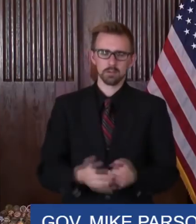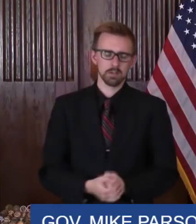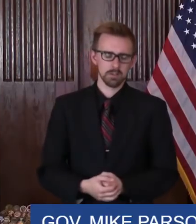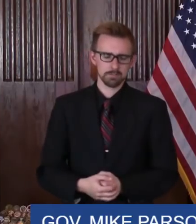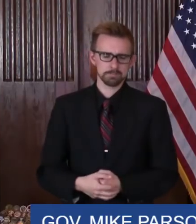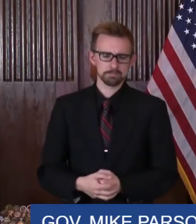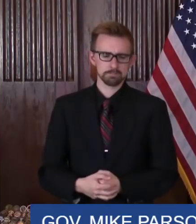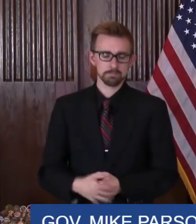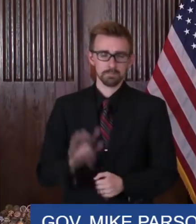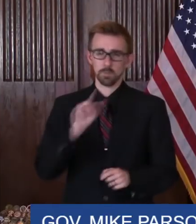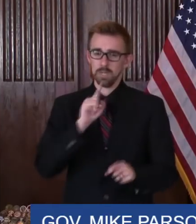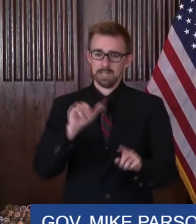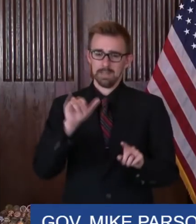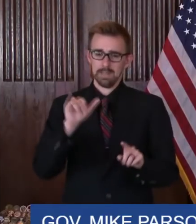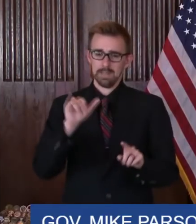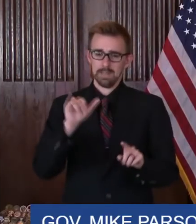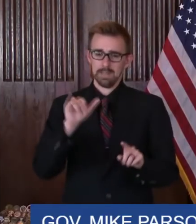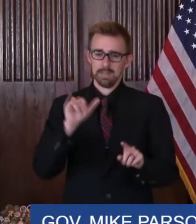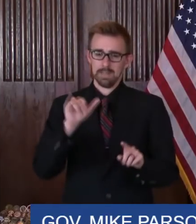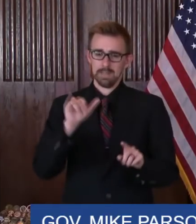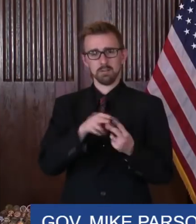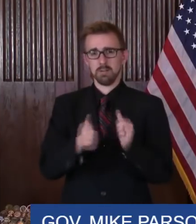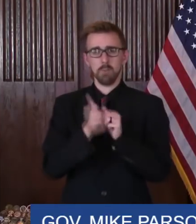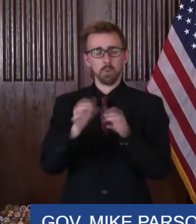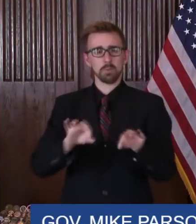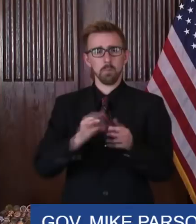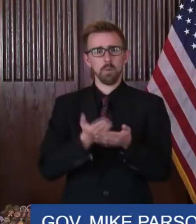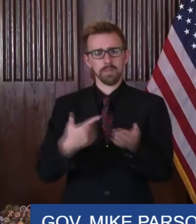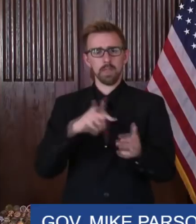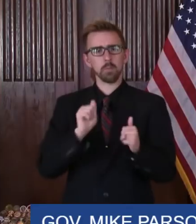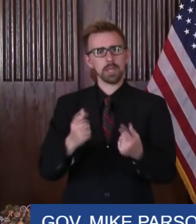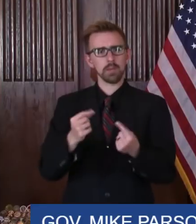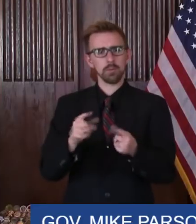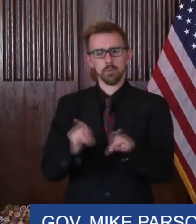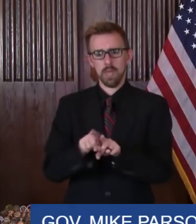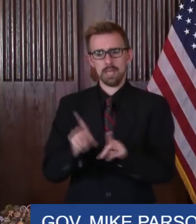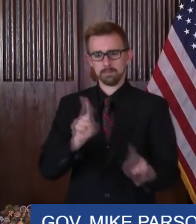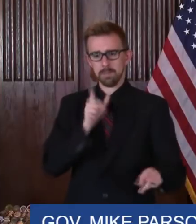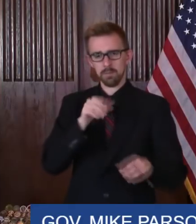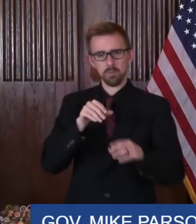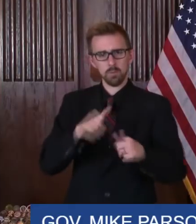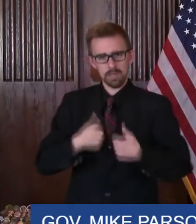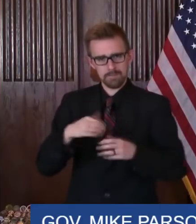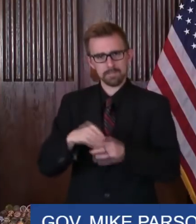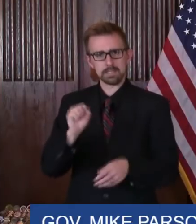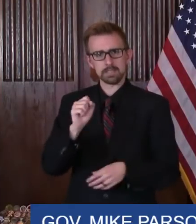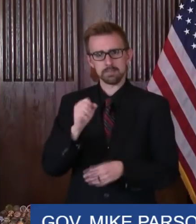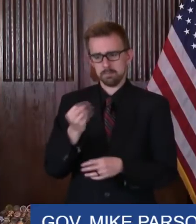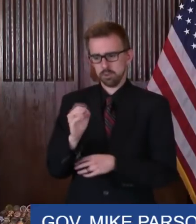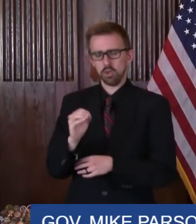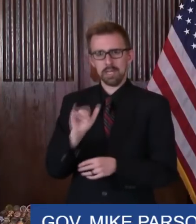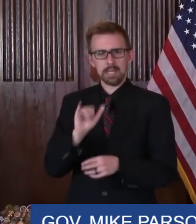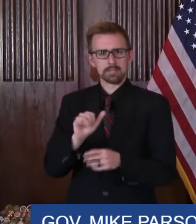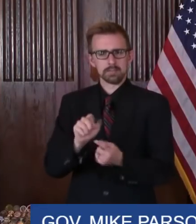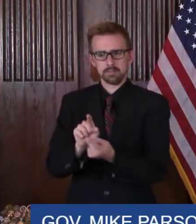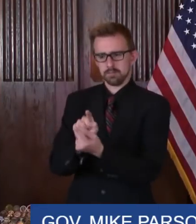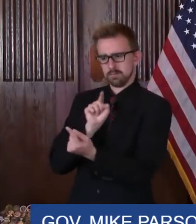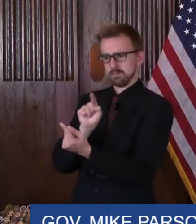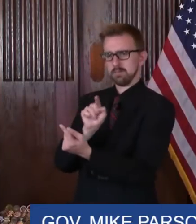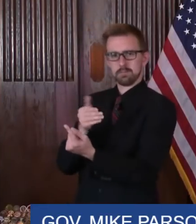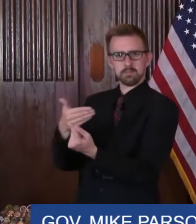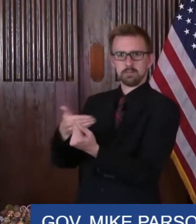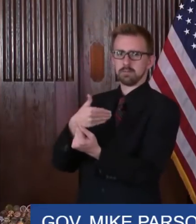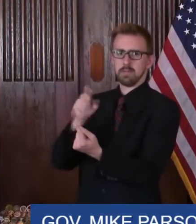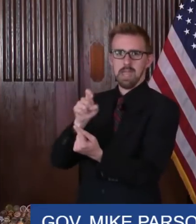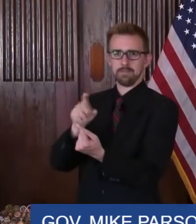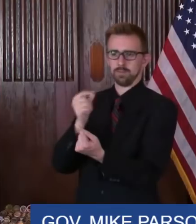That is the most important thing we can do as citizens in the state of Missouri is abide by the social distancing. That is the most important thing we can